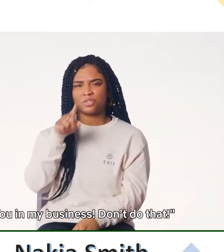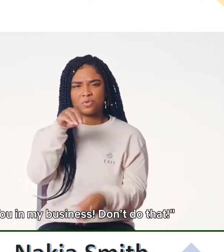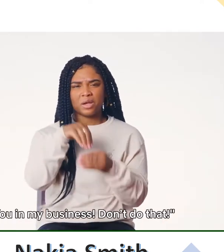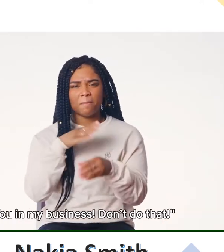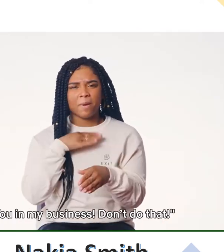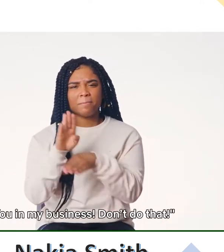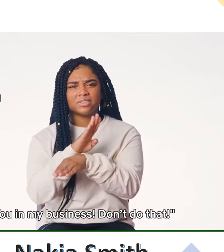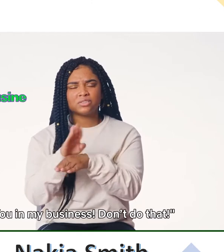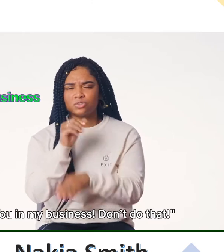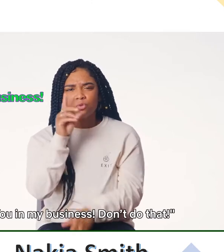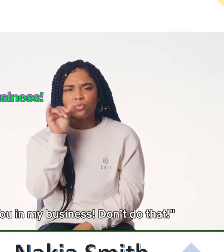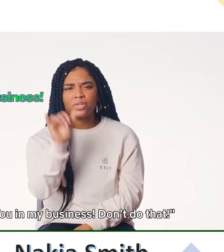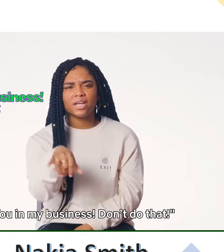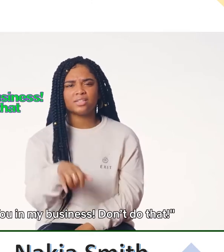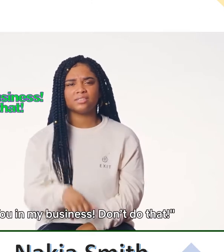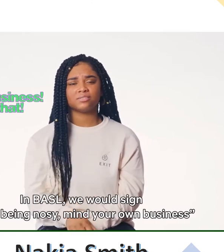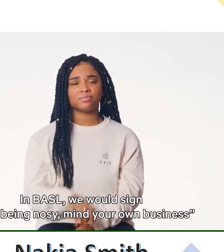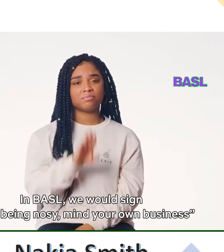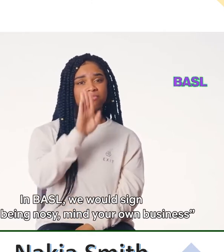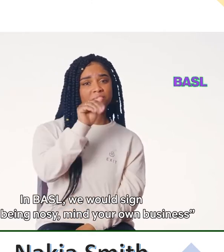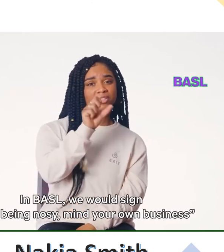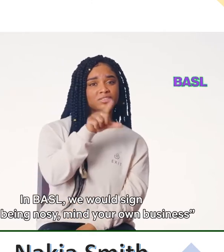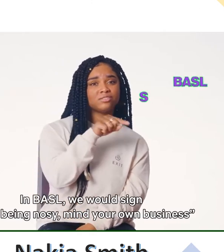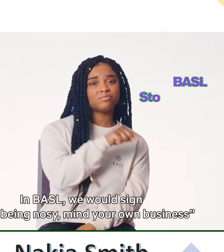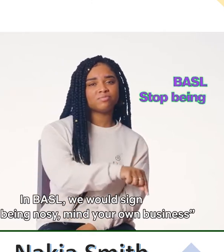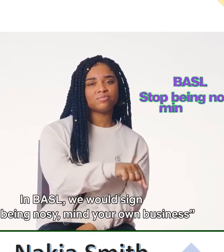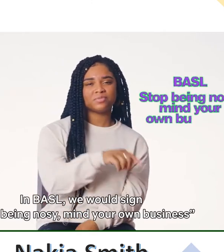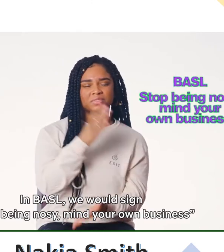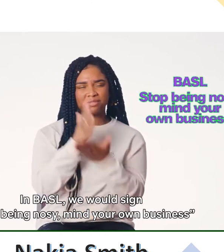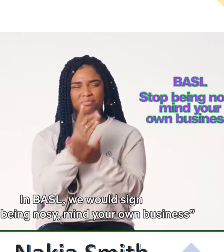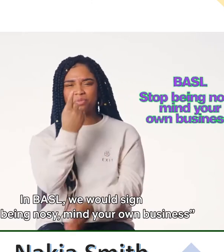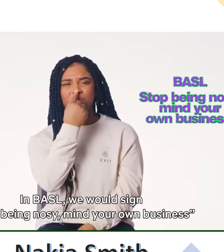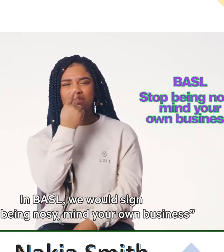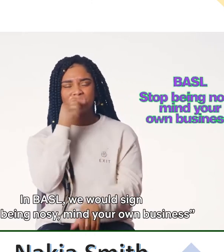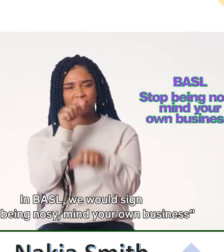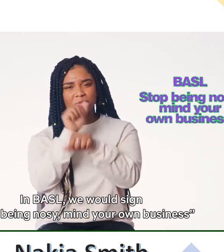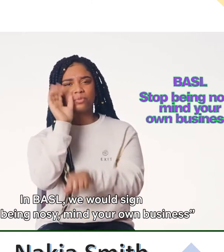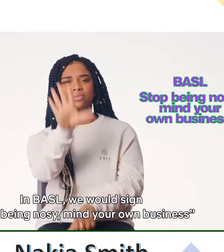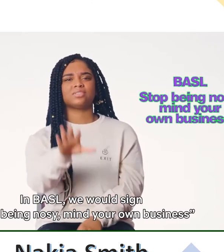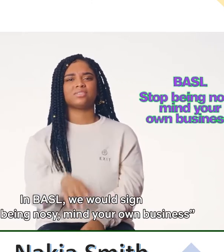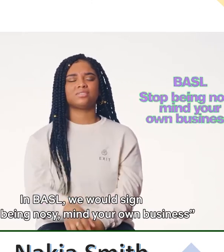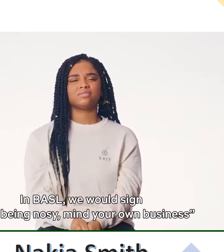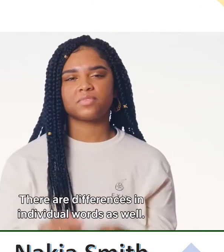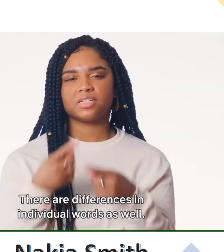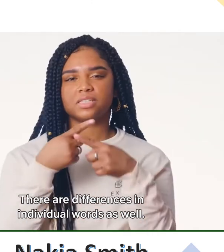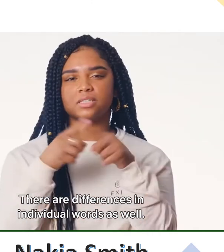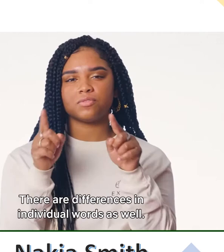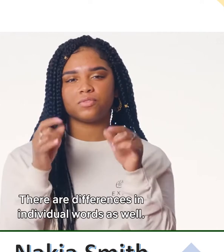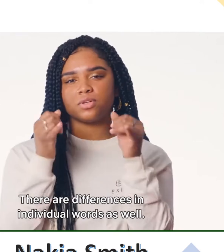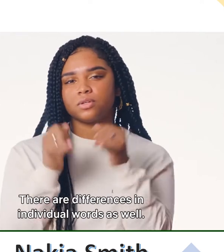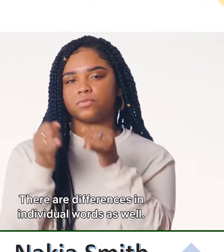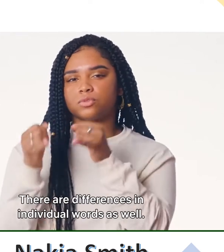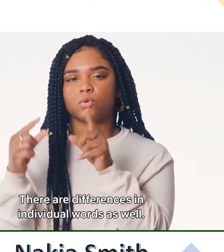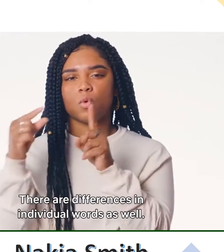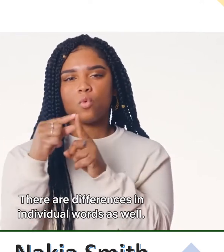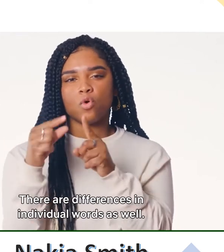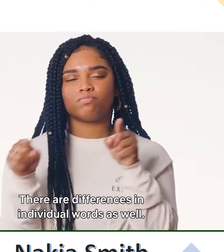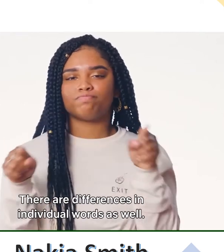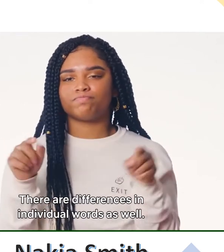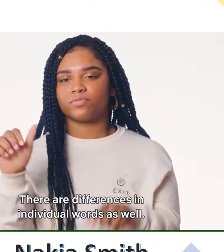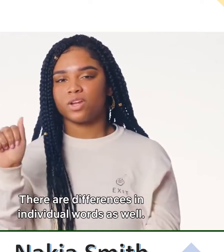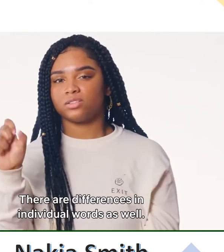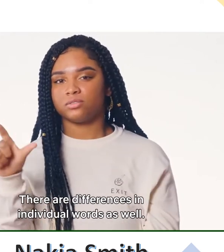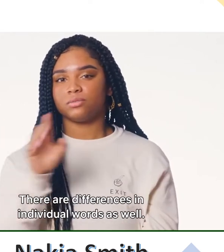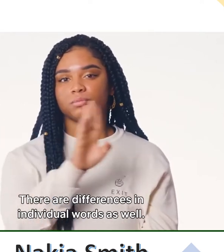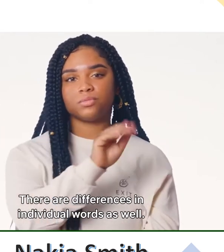we will sign, you're in my business, don't do that. In B-A-S-L, we will sign, stop being nosy, mind your business. There are differences